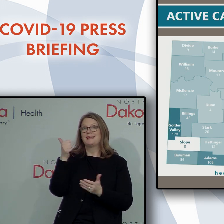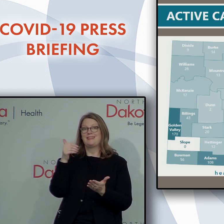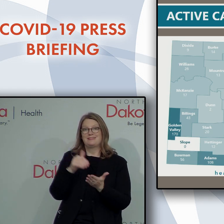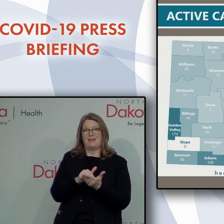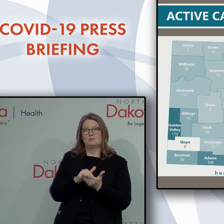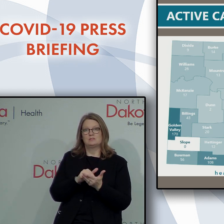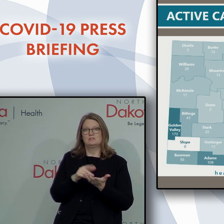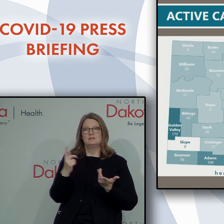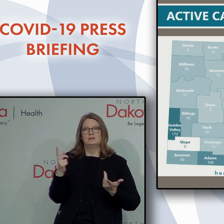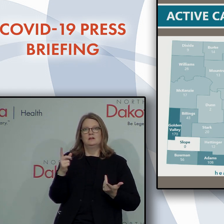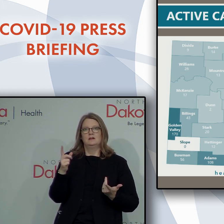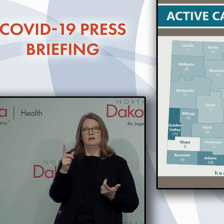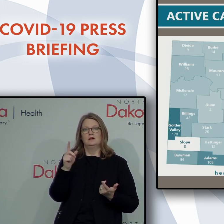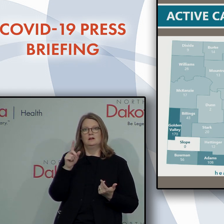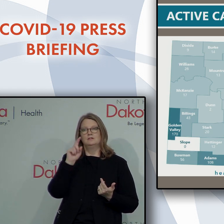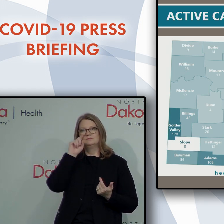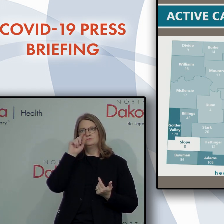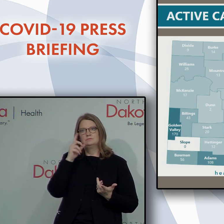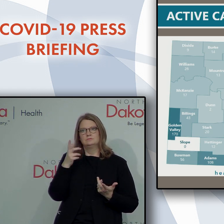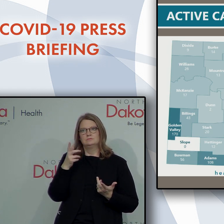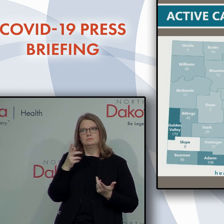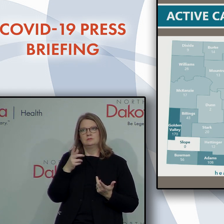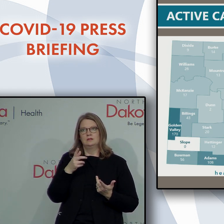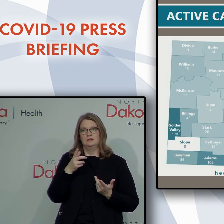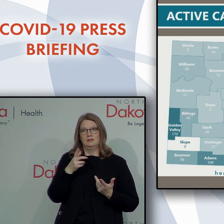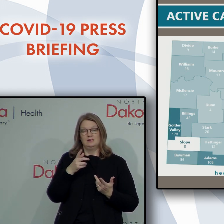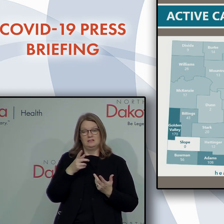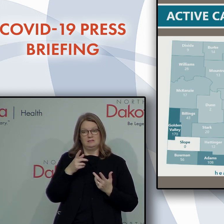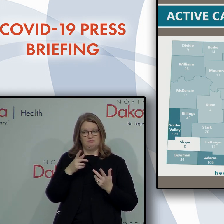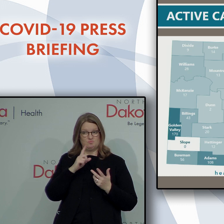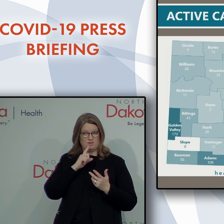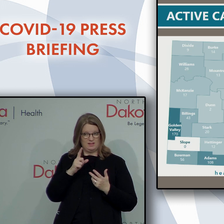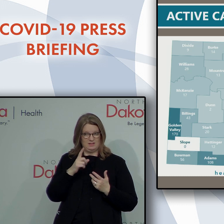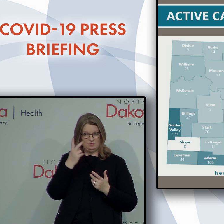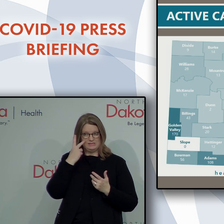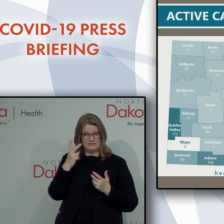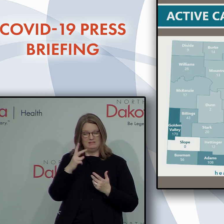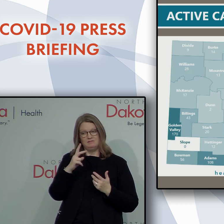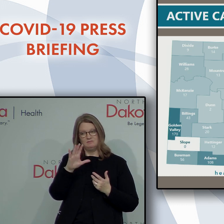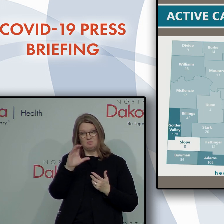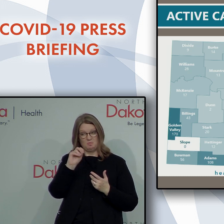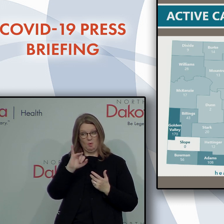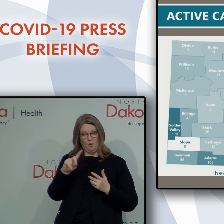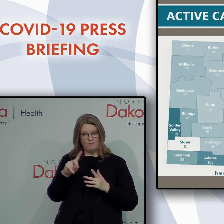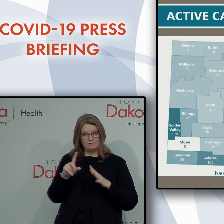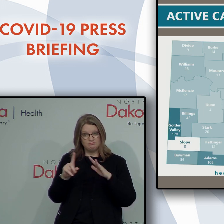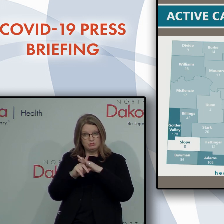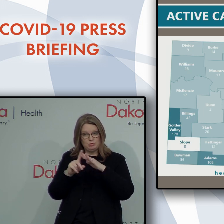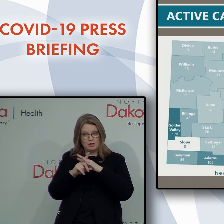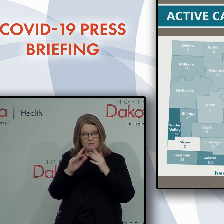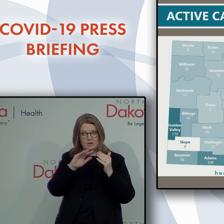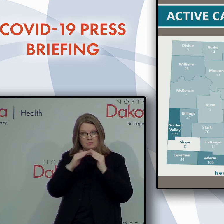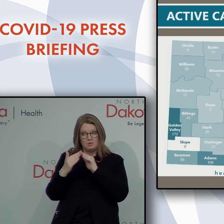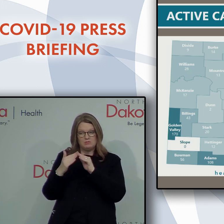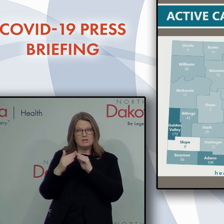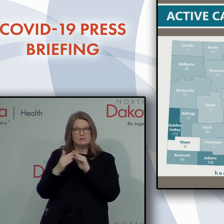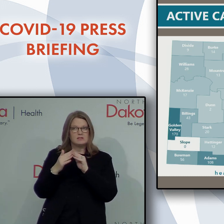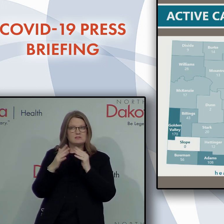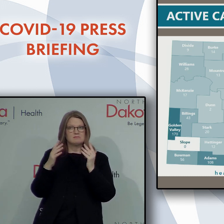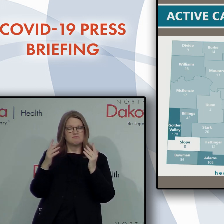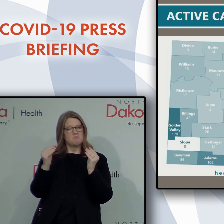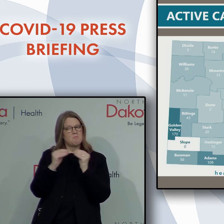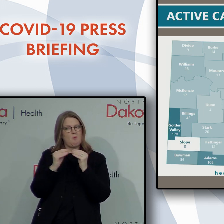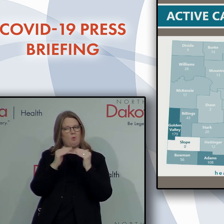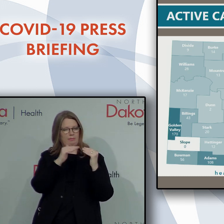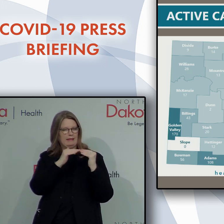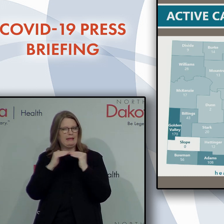this per population, the prevalence of COVID-19 in our communities has evened out somewhat across the state, which is positive. And we've got